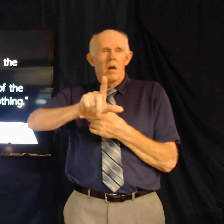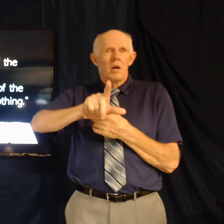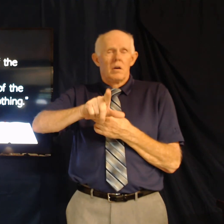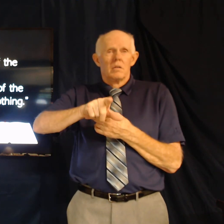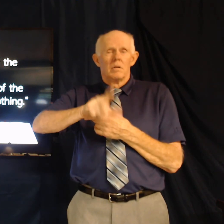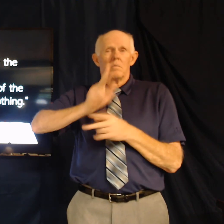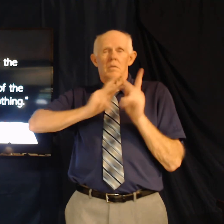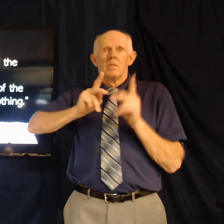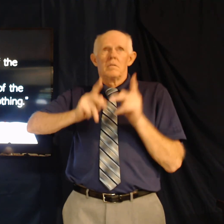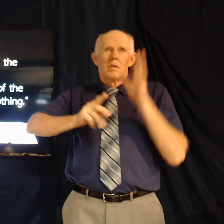12:11. Paul wrote this.